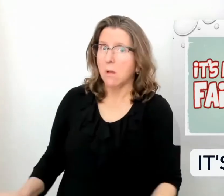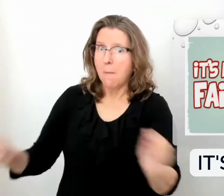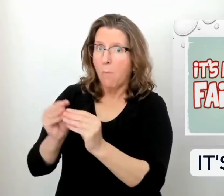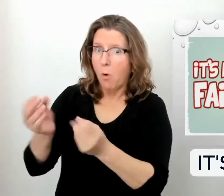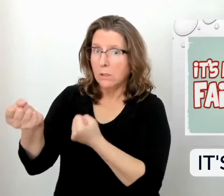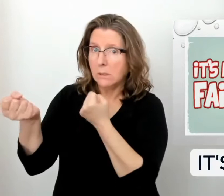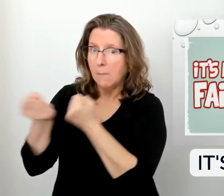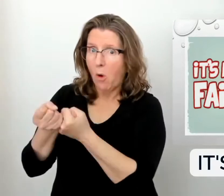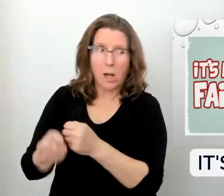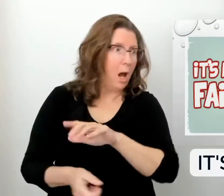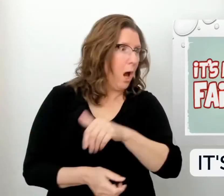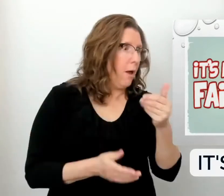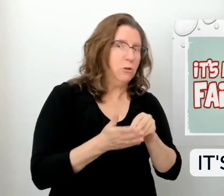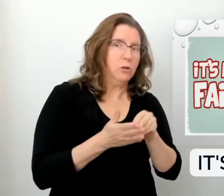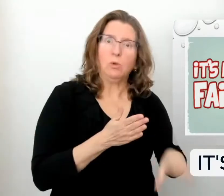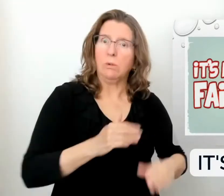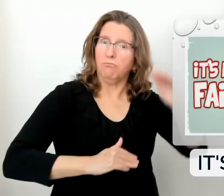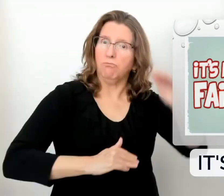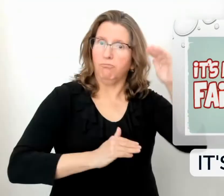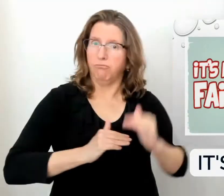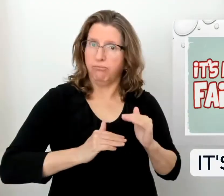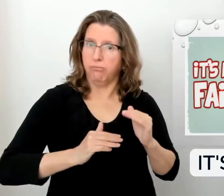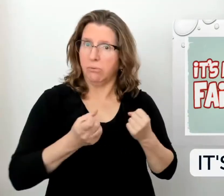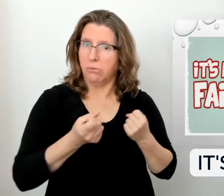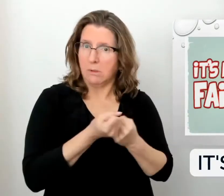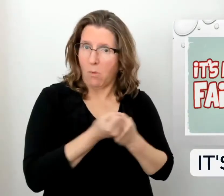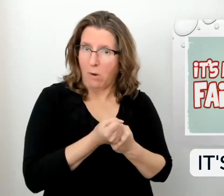then some students are going to get more support and others less.